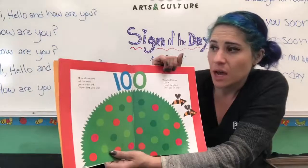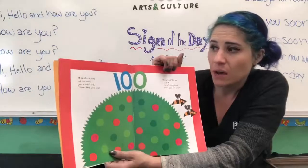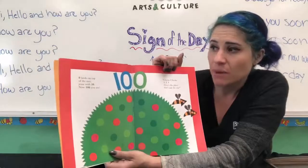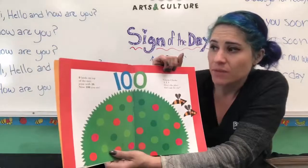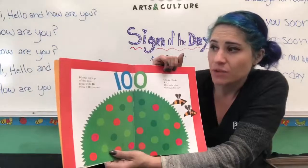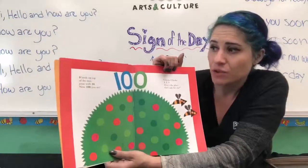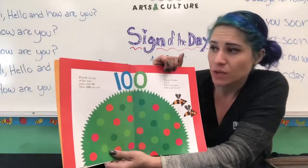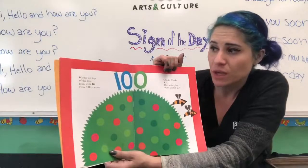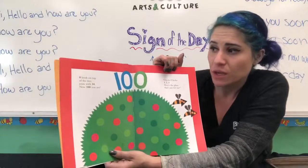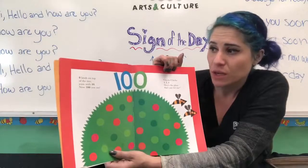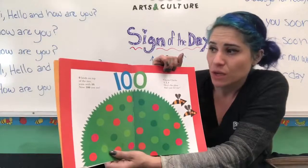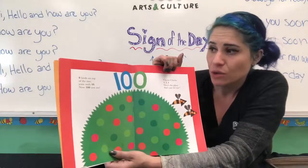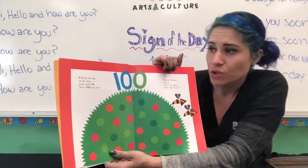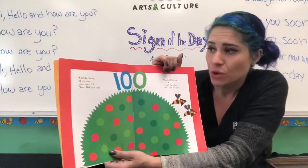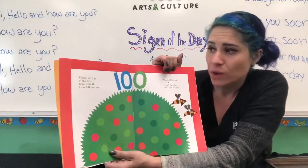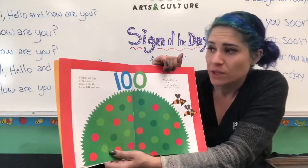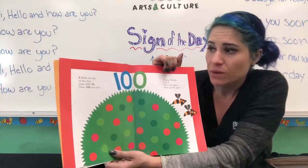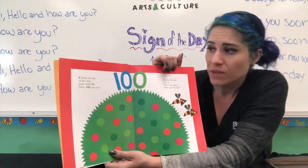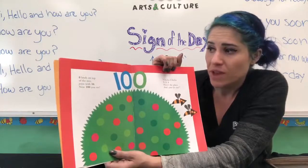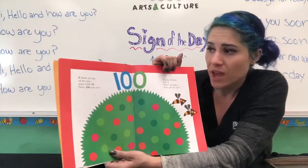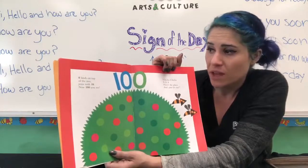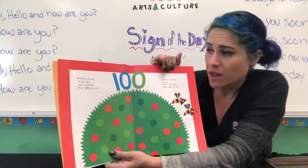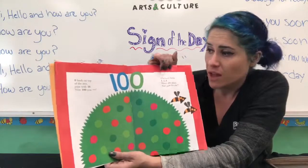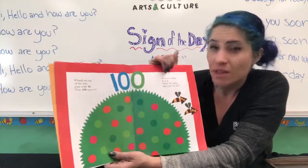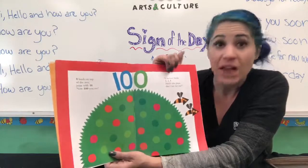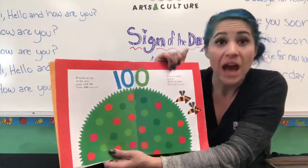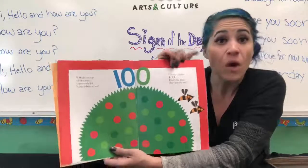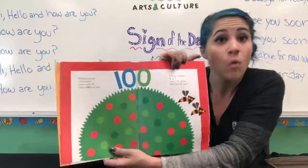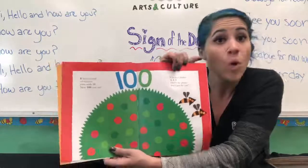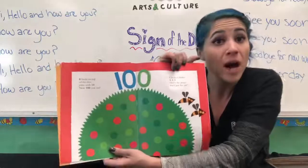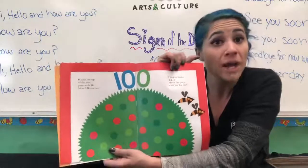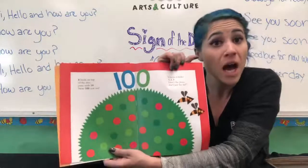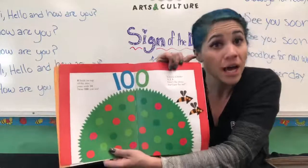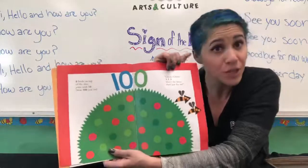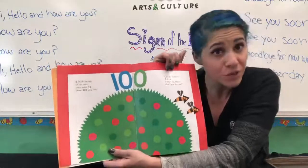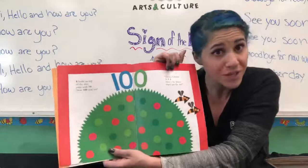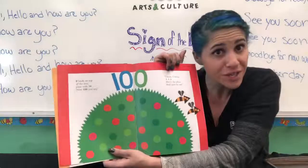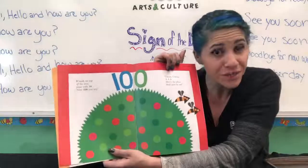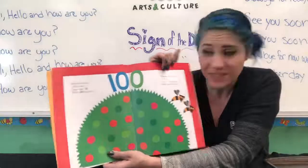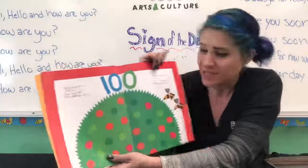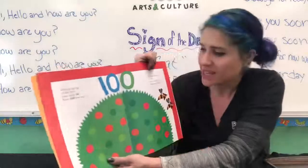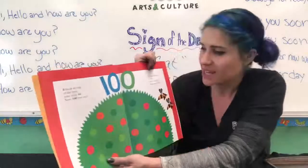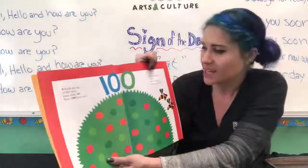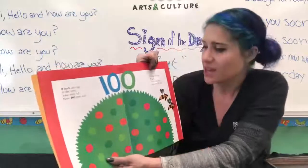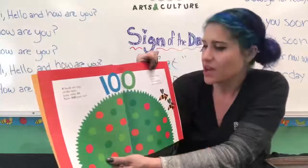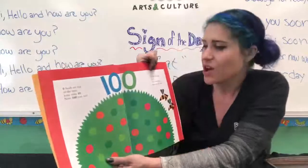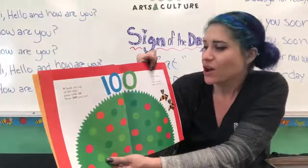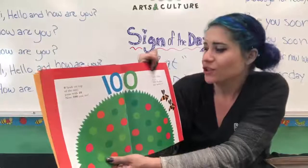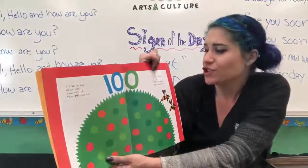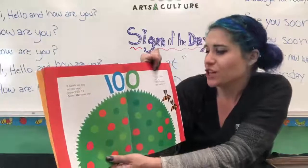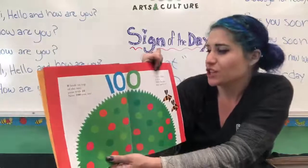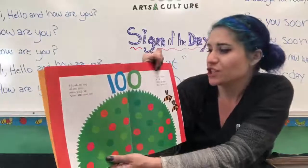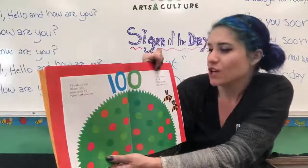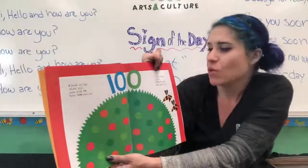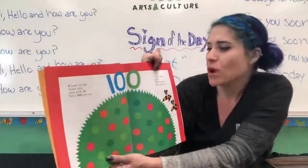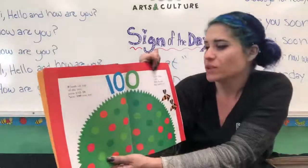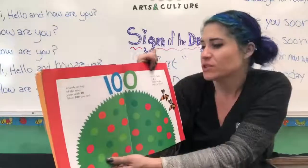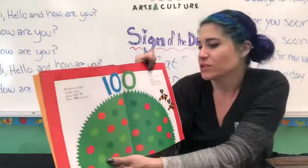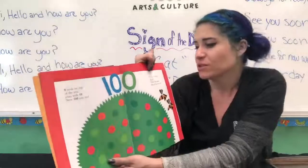top of the tree, joins with 10. Now 100, you see. Chicka chicka,